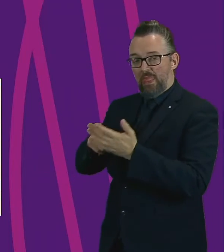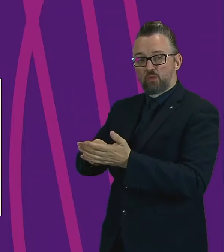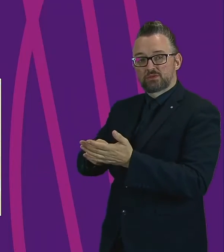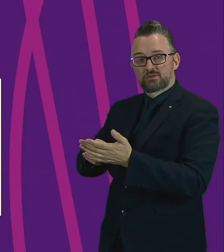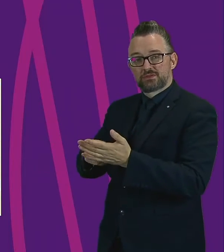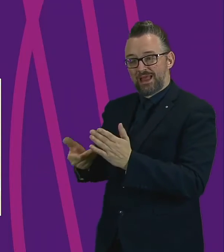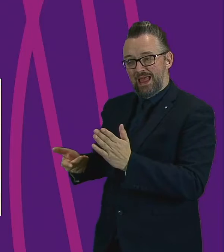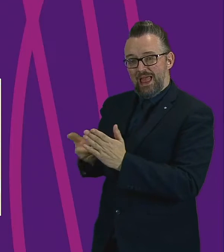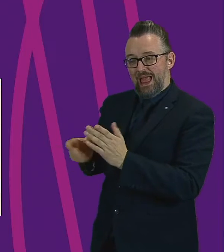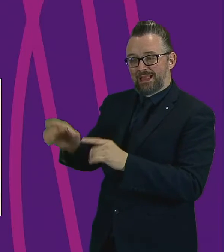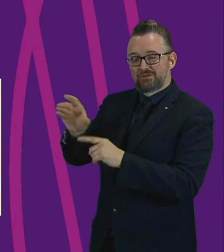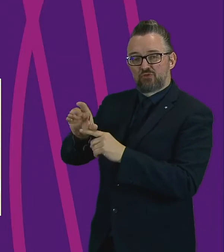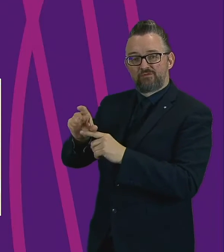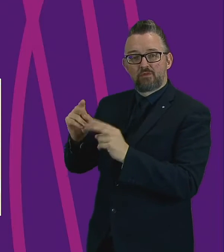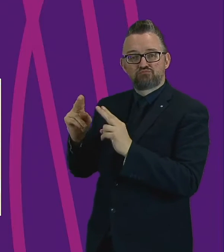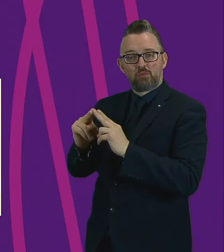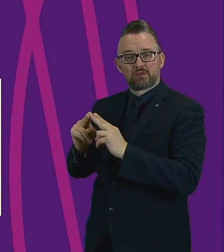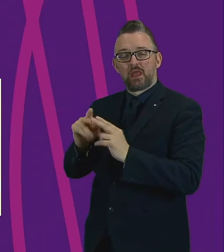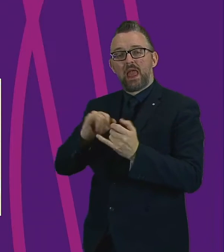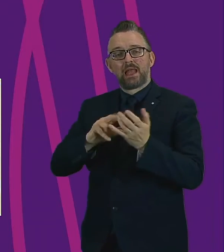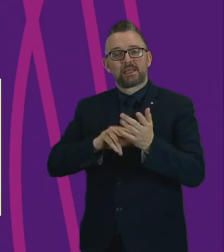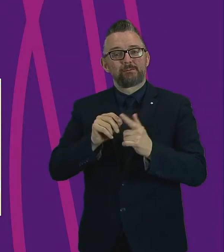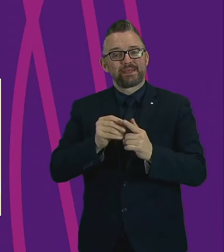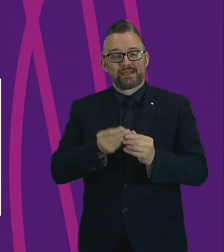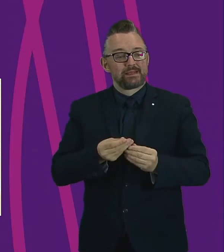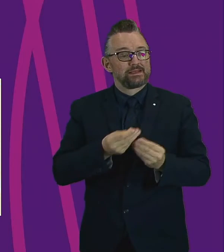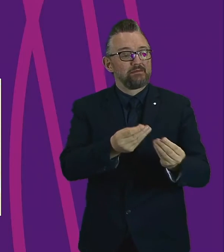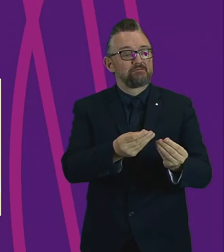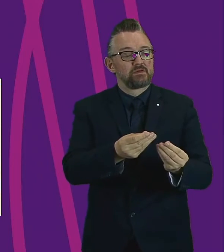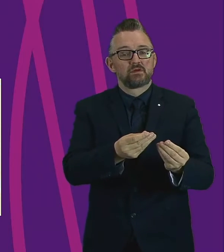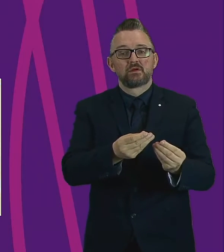additional property, whilst the SNP gives Scottish